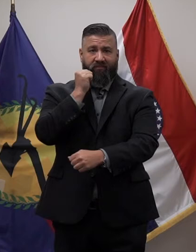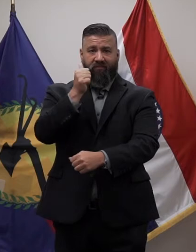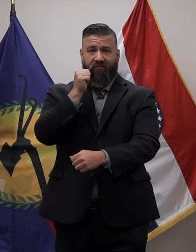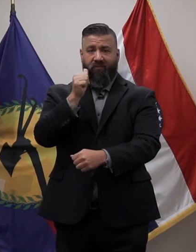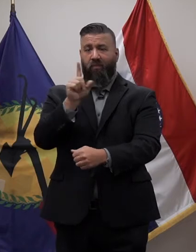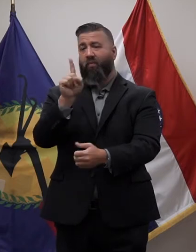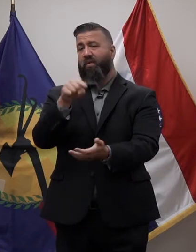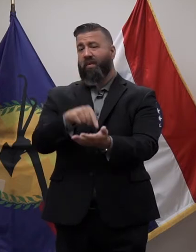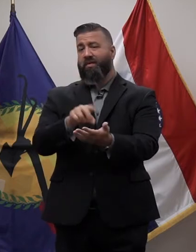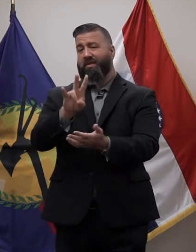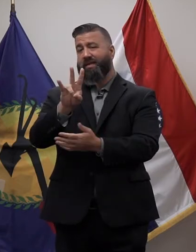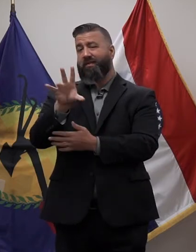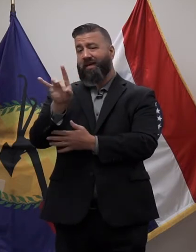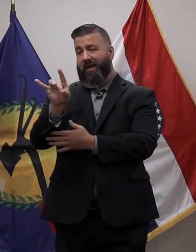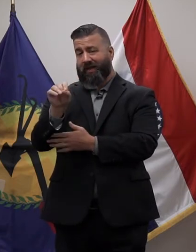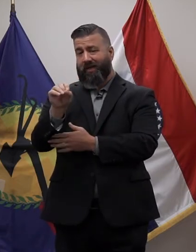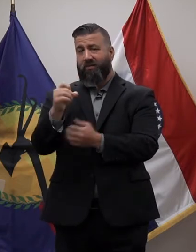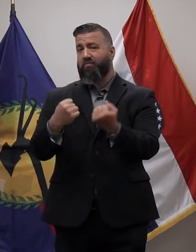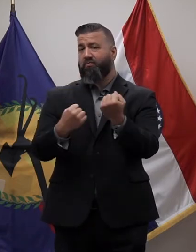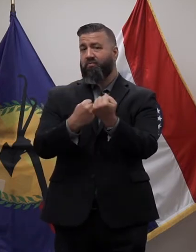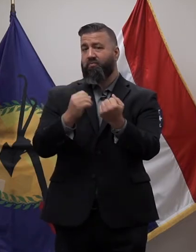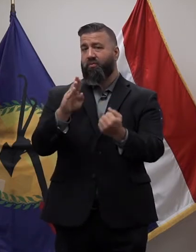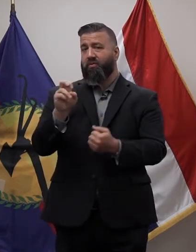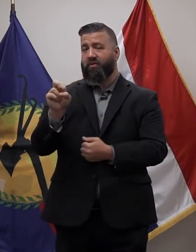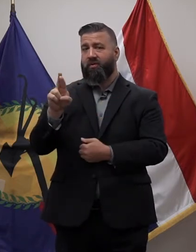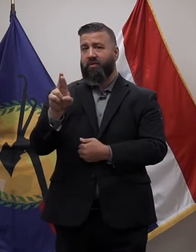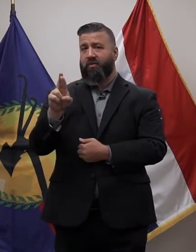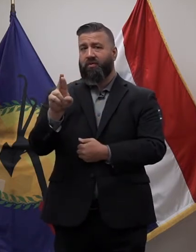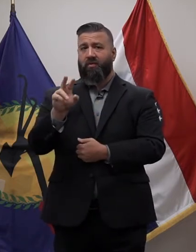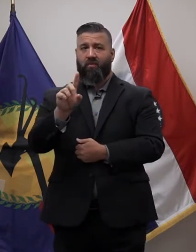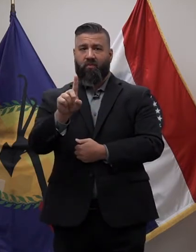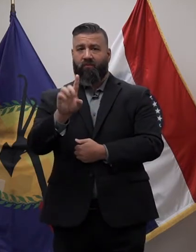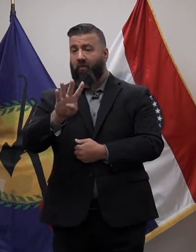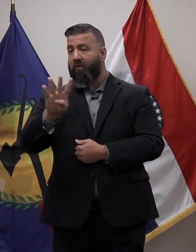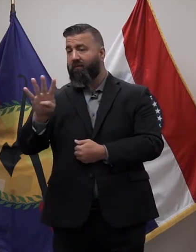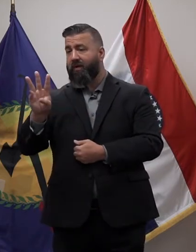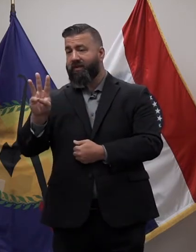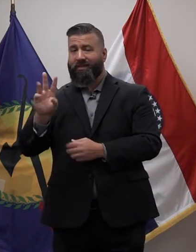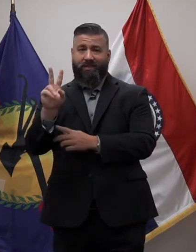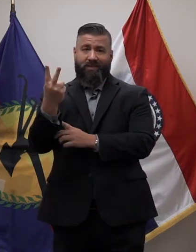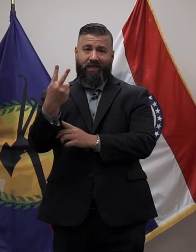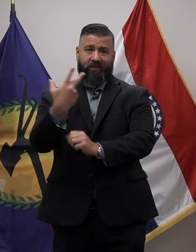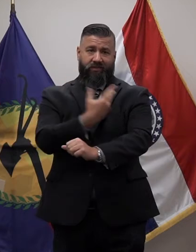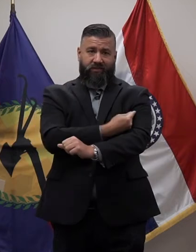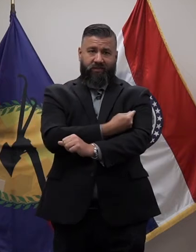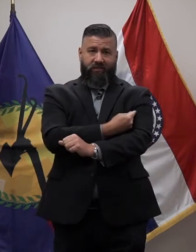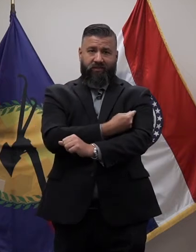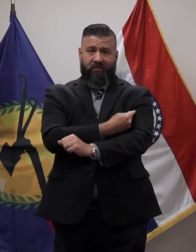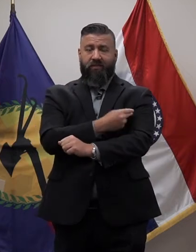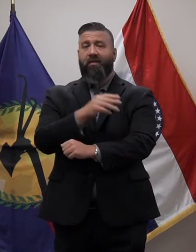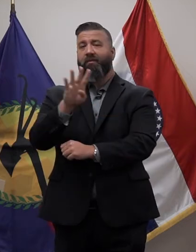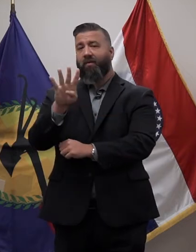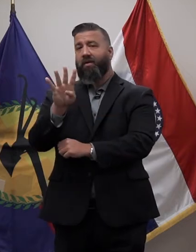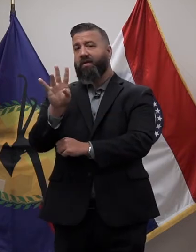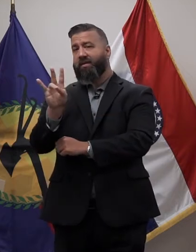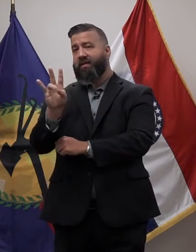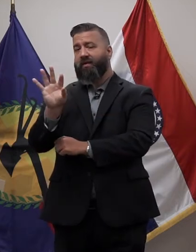1,780 are booster doses, 446 are second doses, and 479 are first